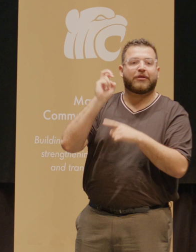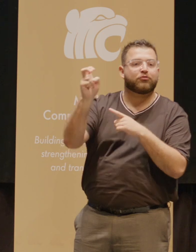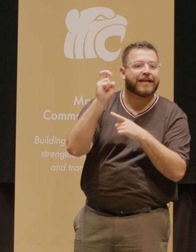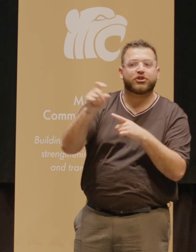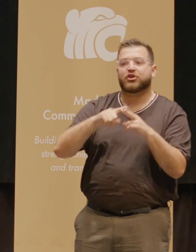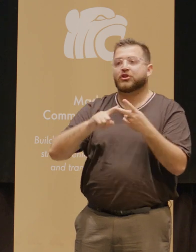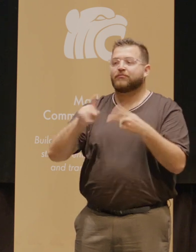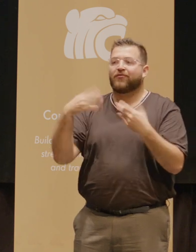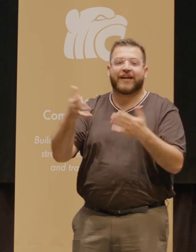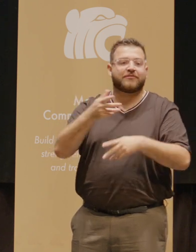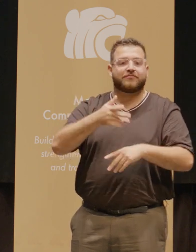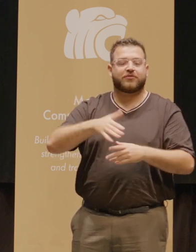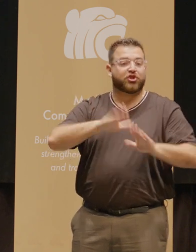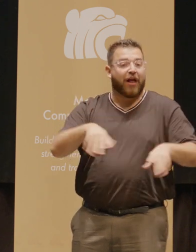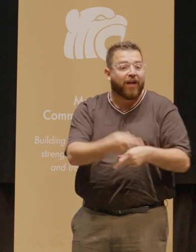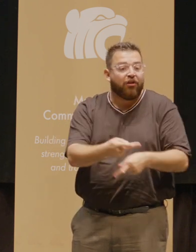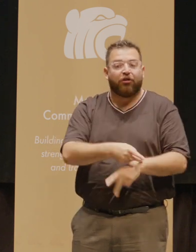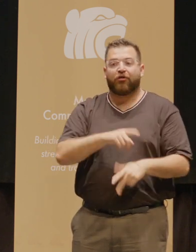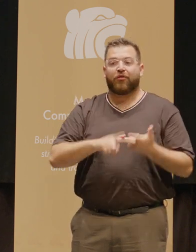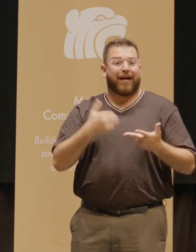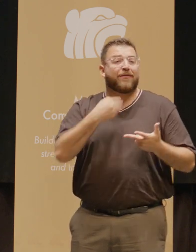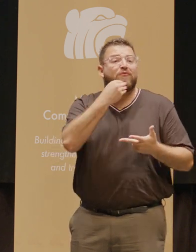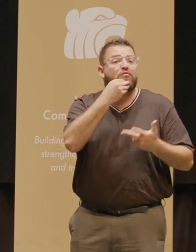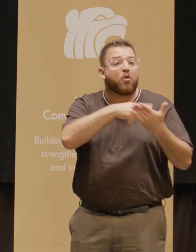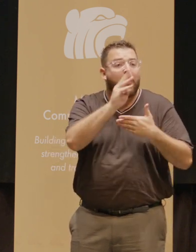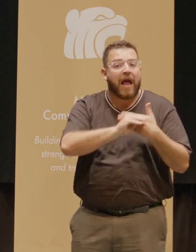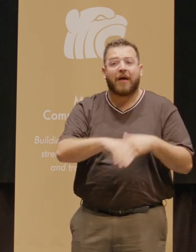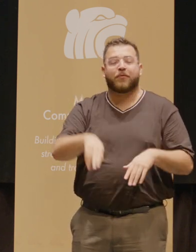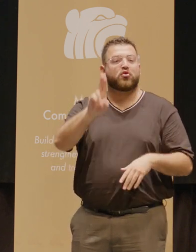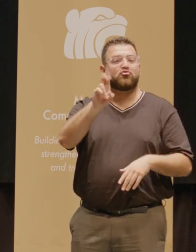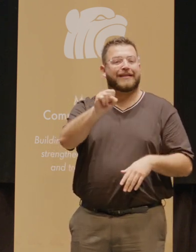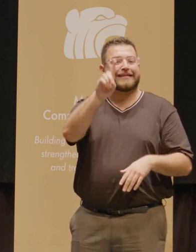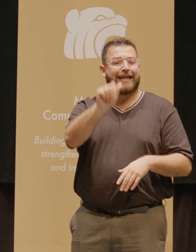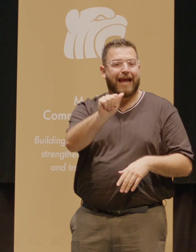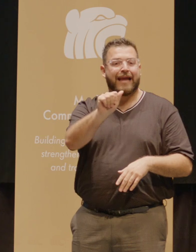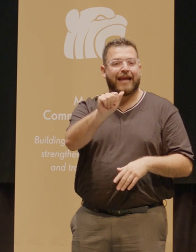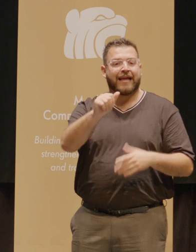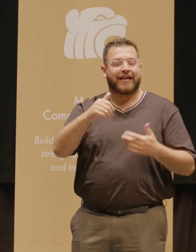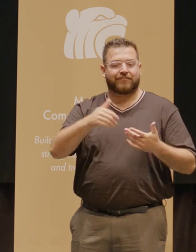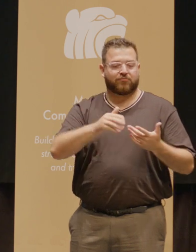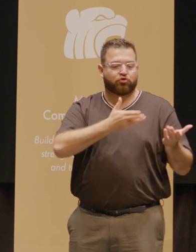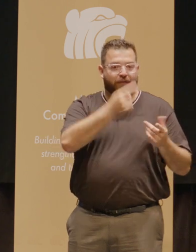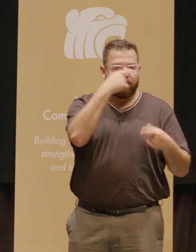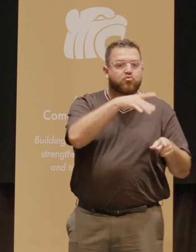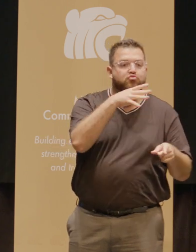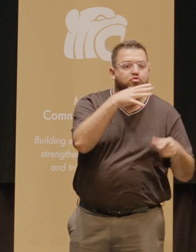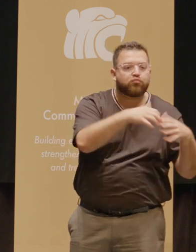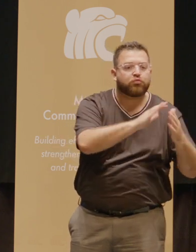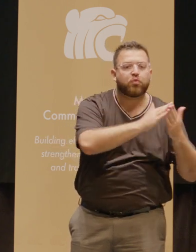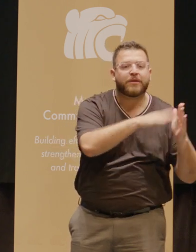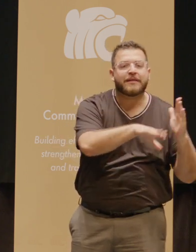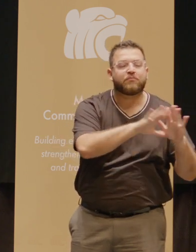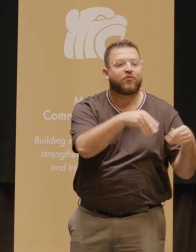transportation, provided childcare. We even had a food program. USDA, because we were also a rural community, we had a USDA grant where we